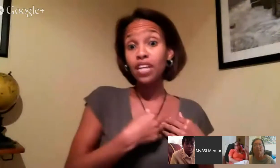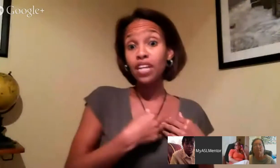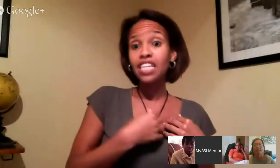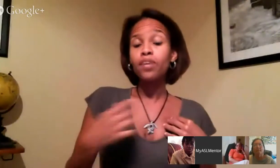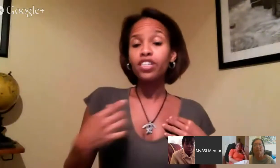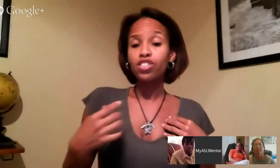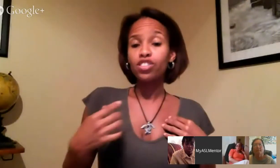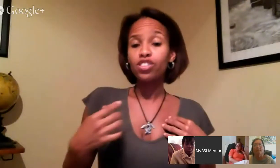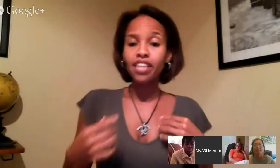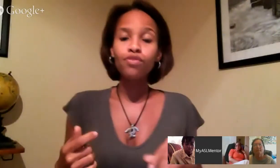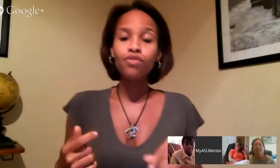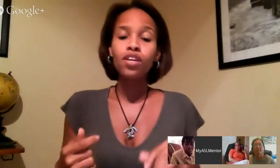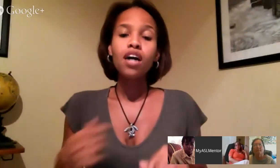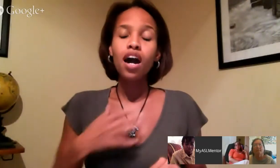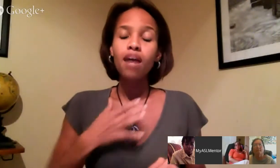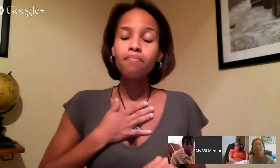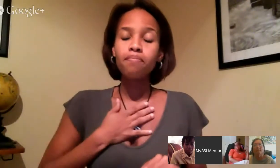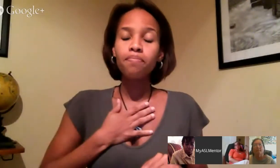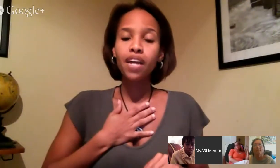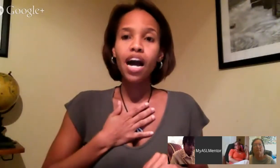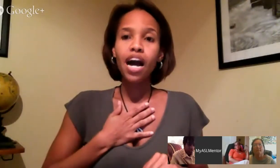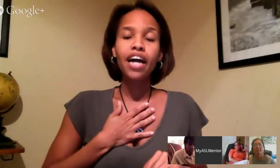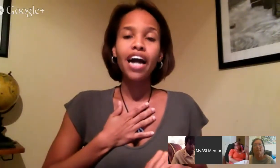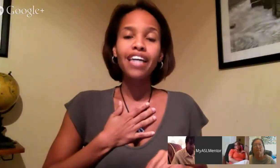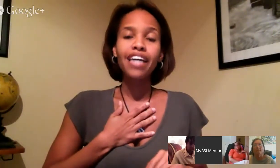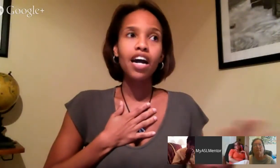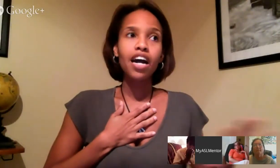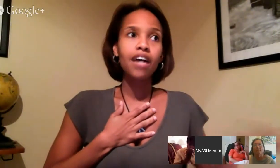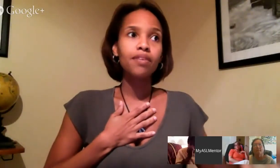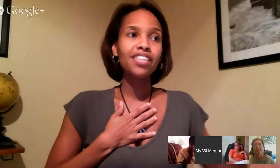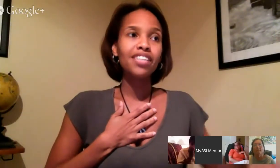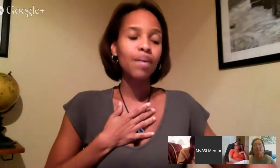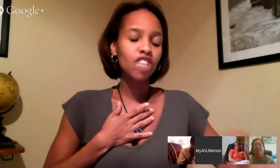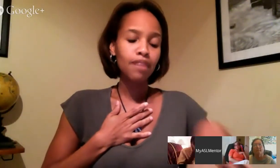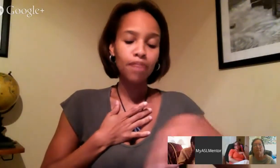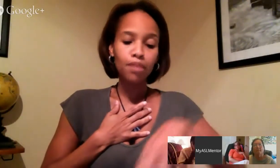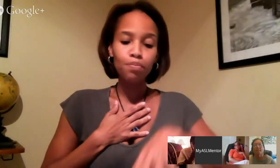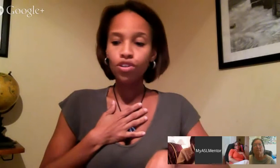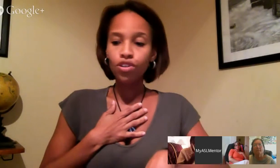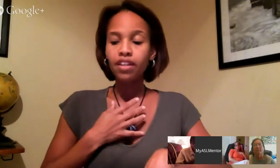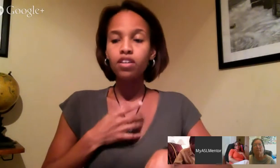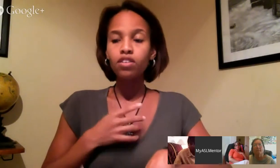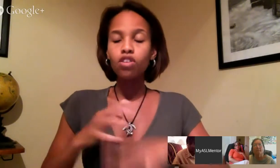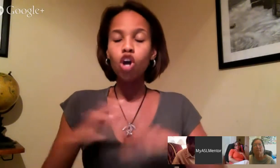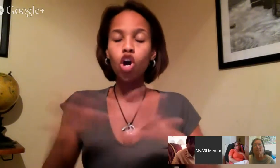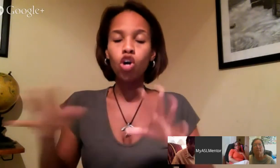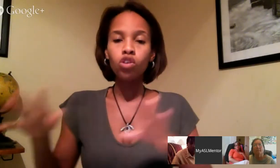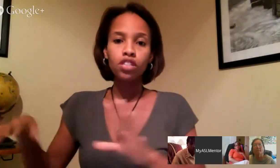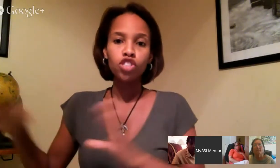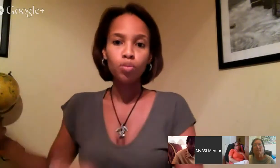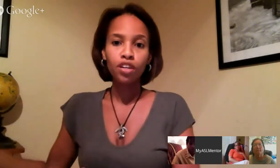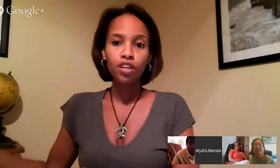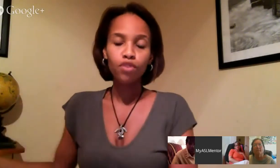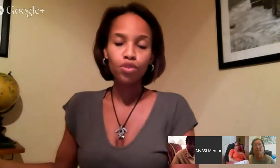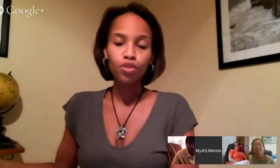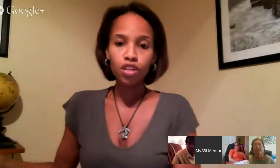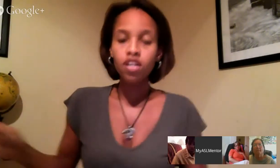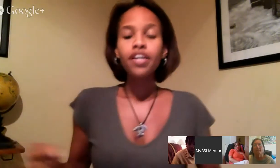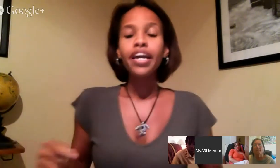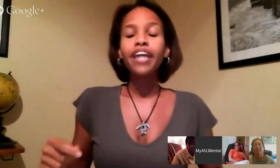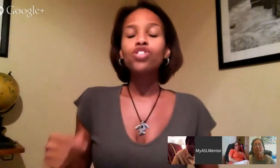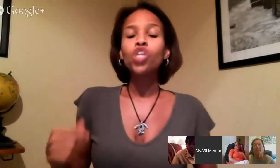book example I just gave, I said, today I want to talk about my book called Interpreting in